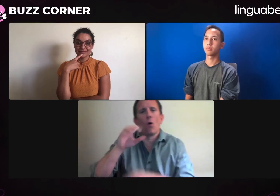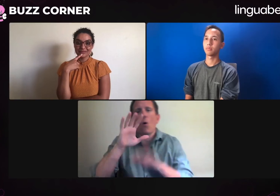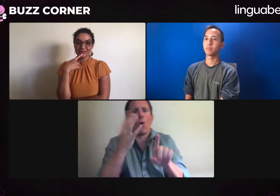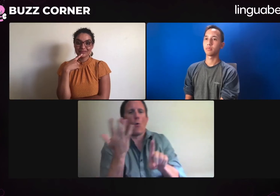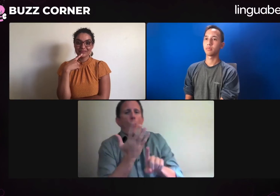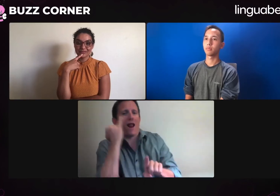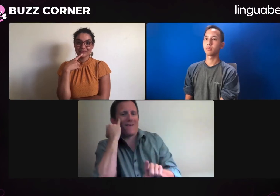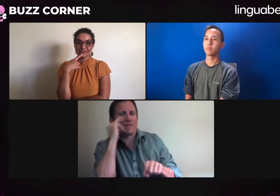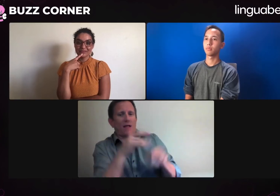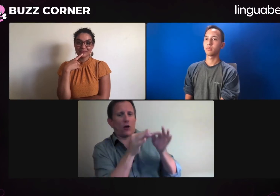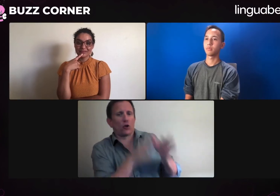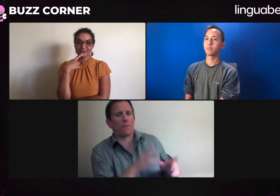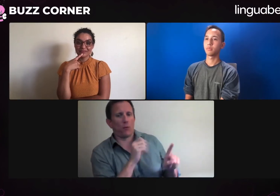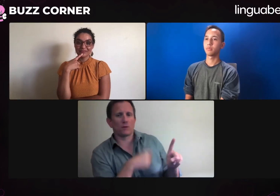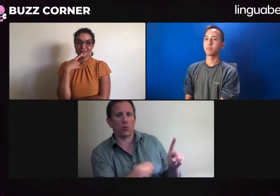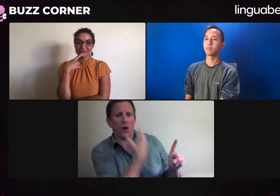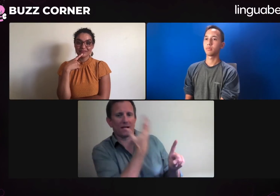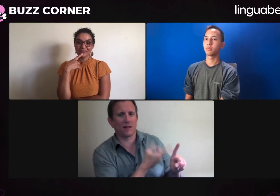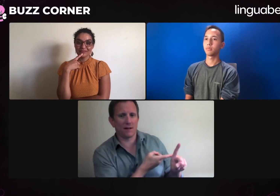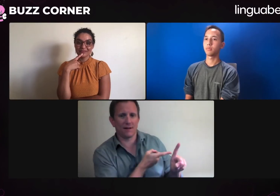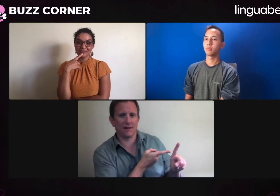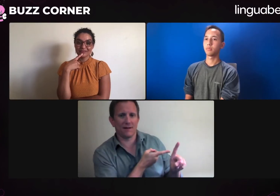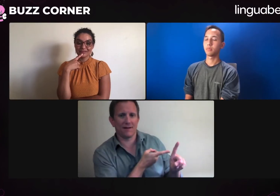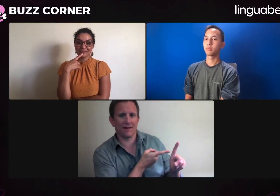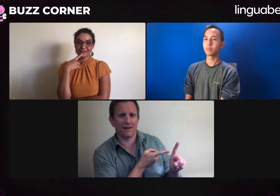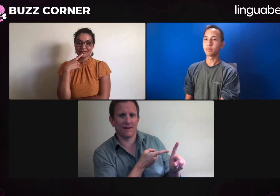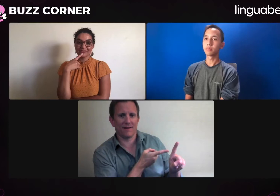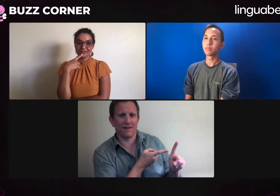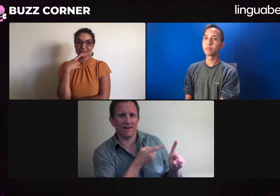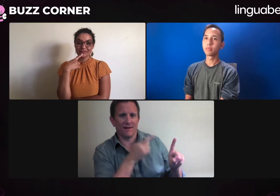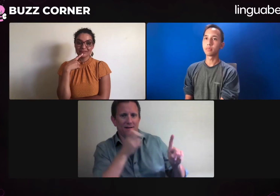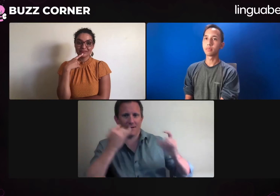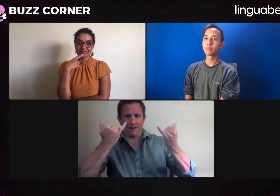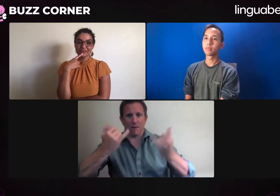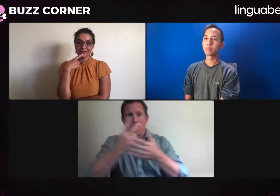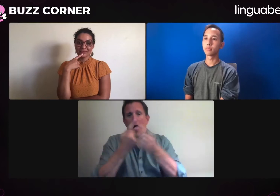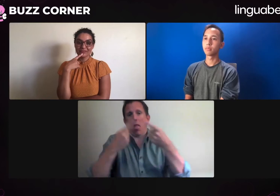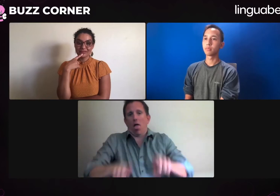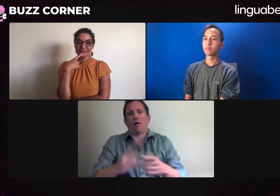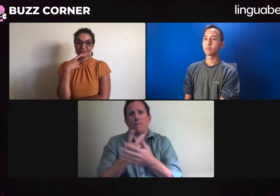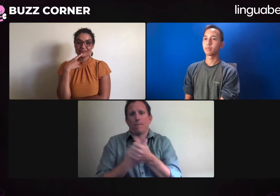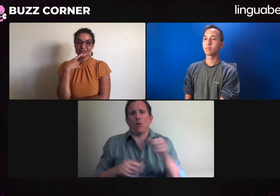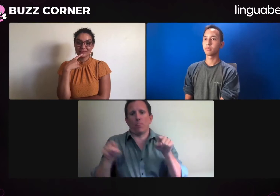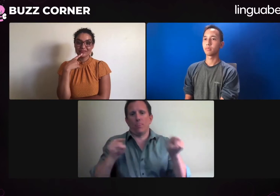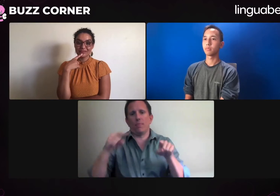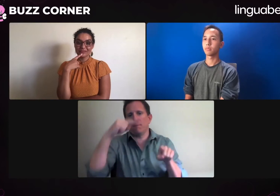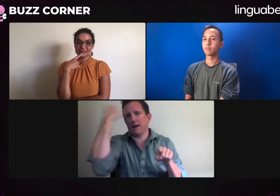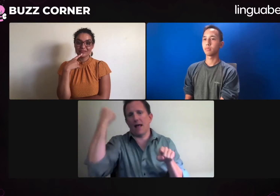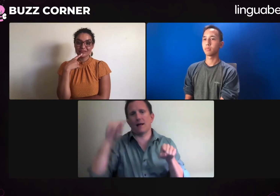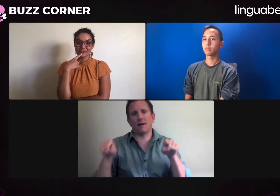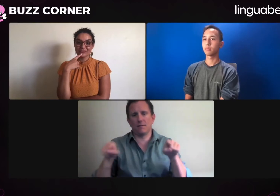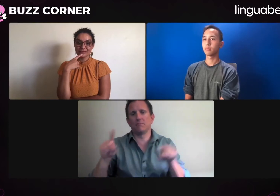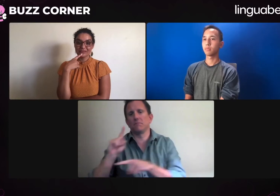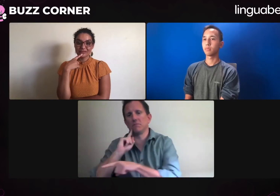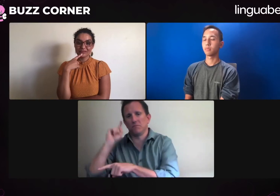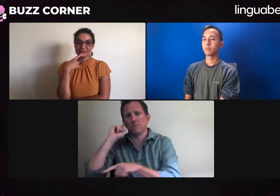But now let's think about a situation of in terms of if the interpreter were white, right? We have this